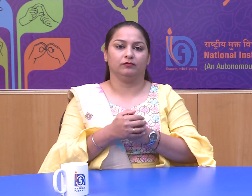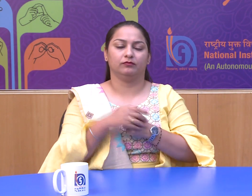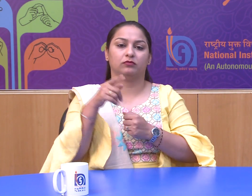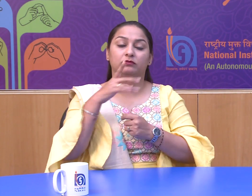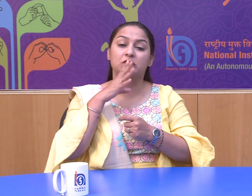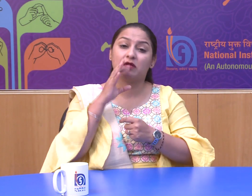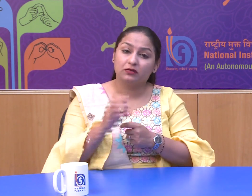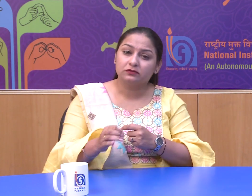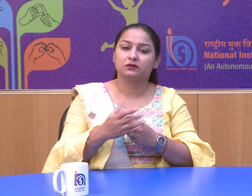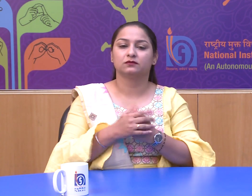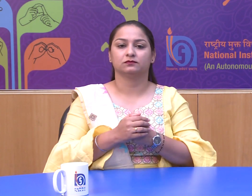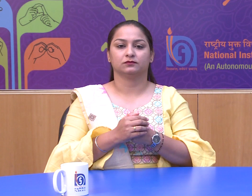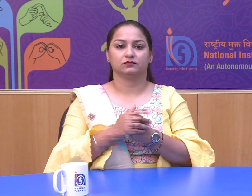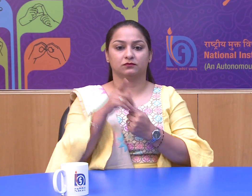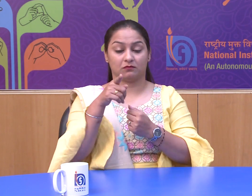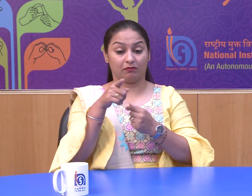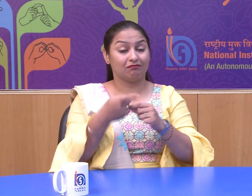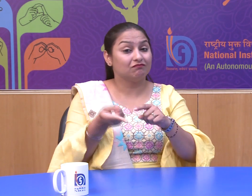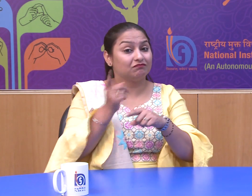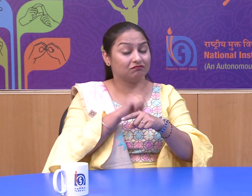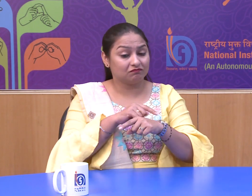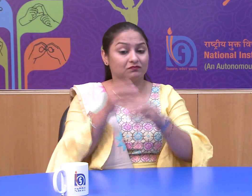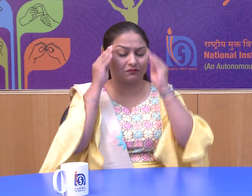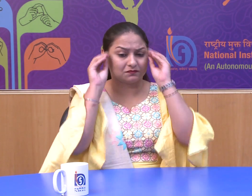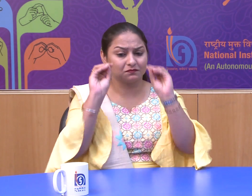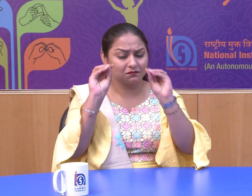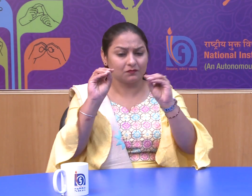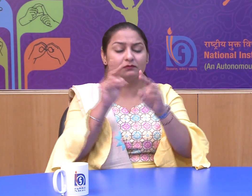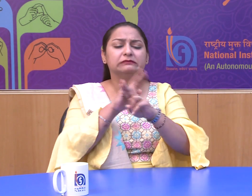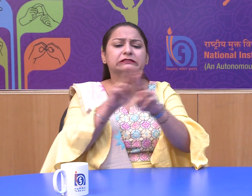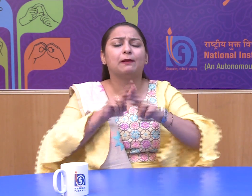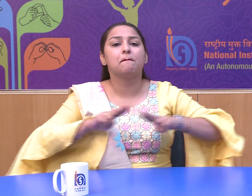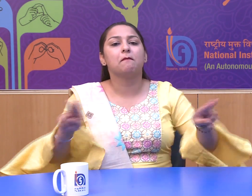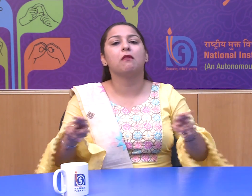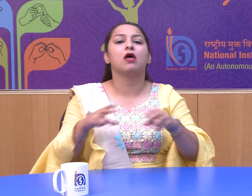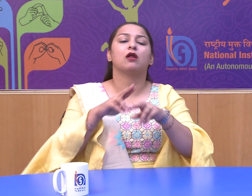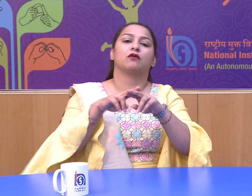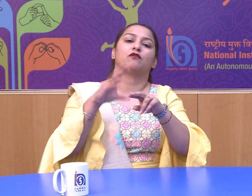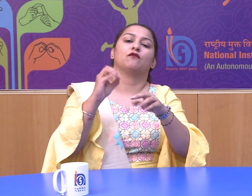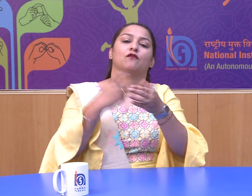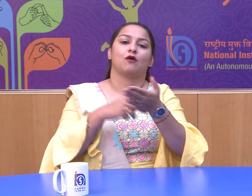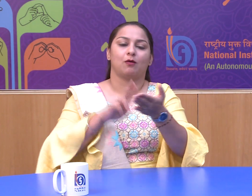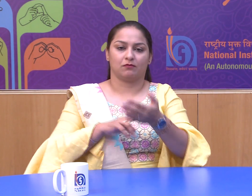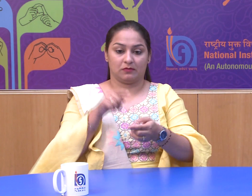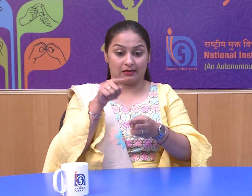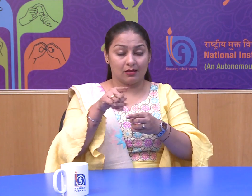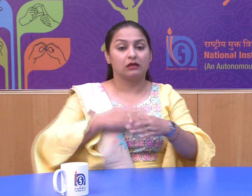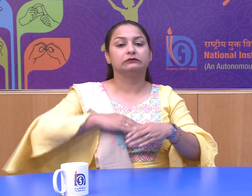foreigners. They therefore advocated a simpler form through which they could satisfy their